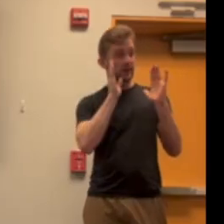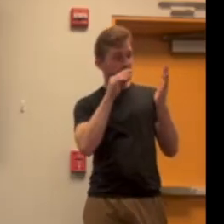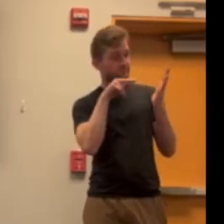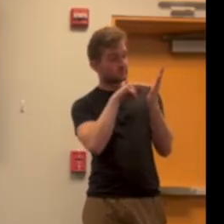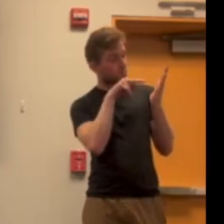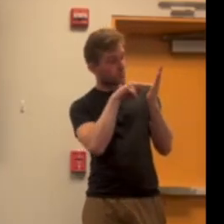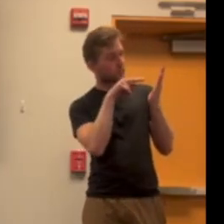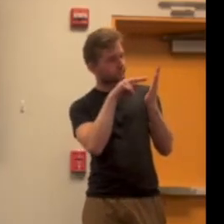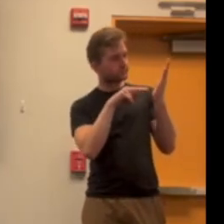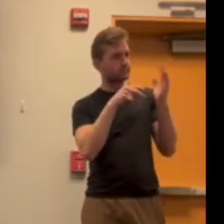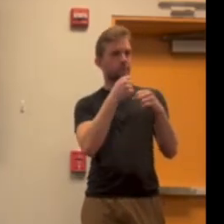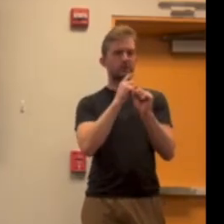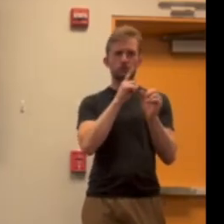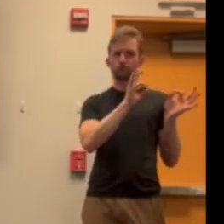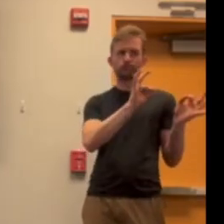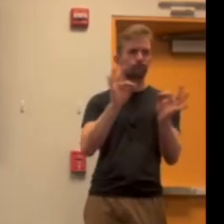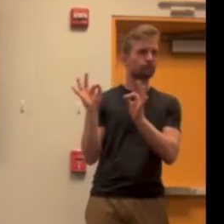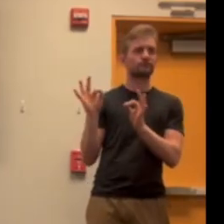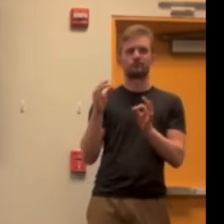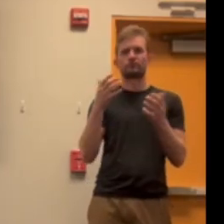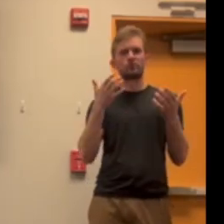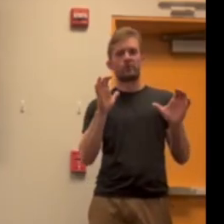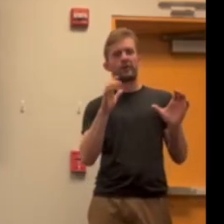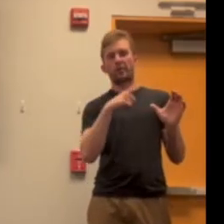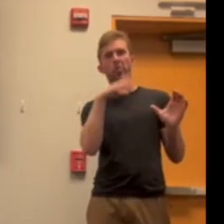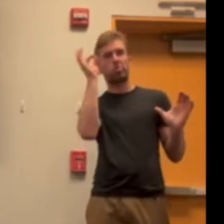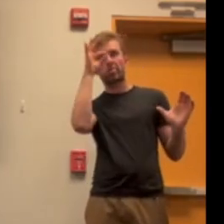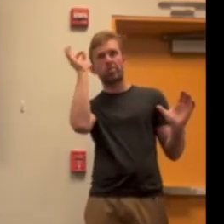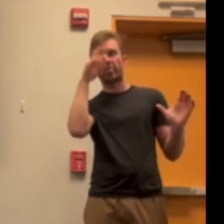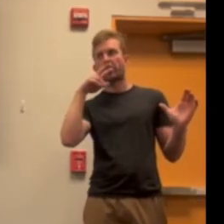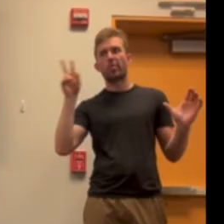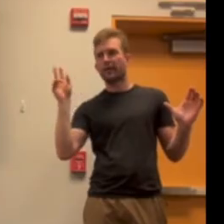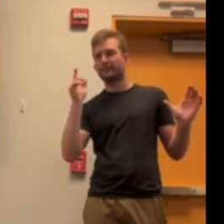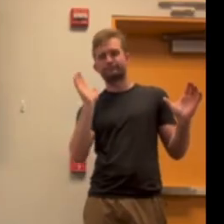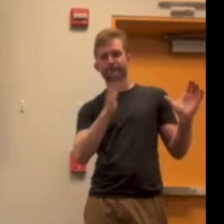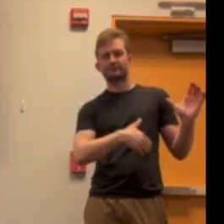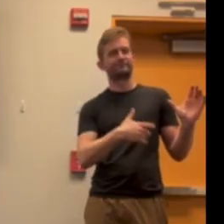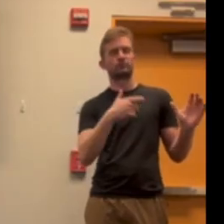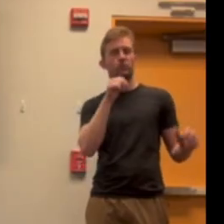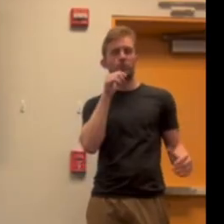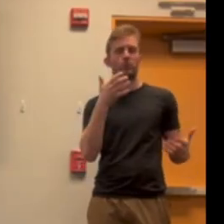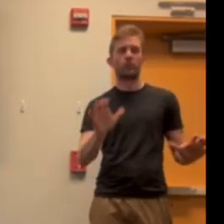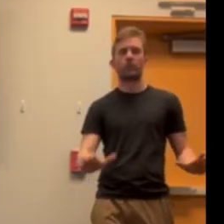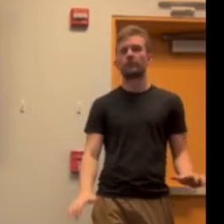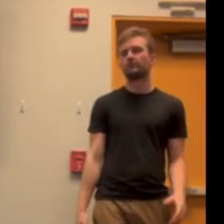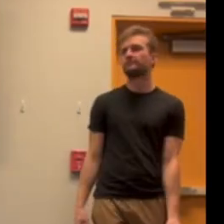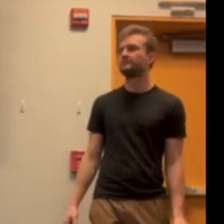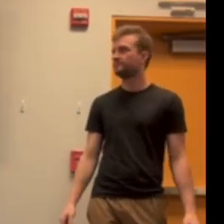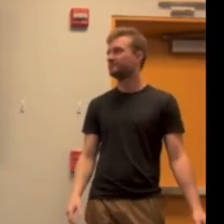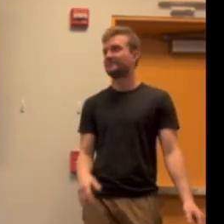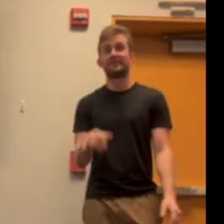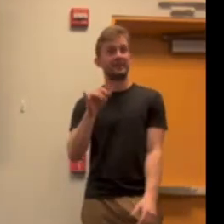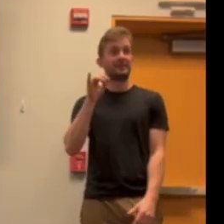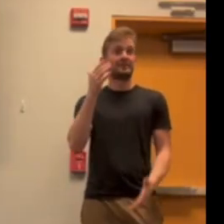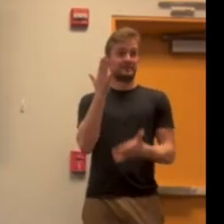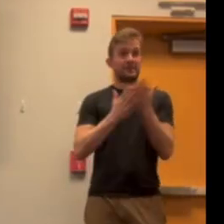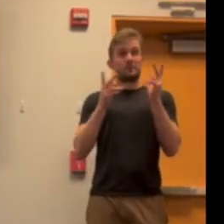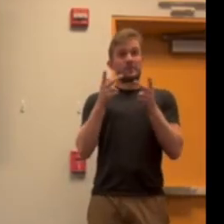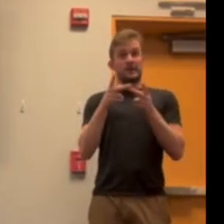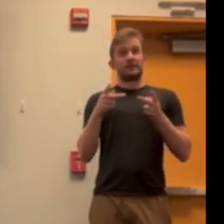There's going to be a lot of places out there that are just ruthless when it comes to that. If you're late, they will not work with you. They will not take it off your credit.